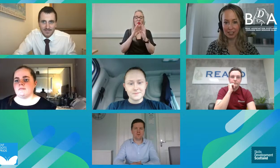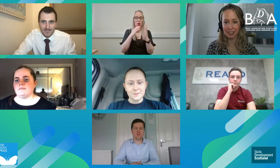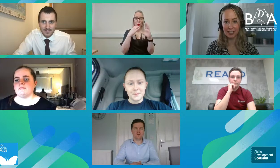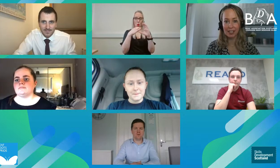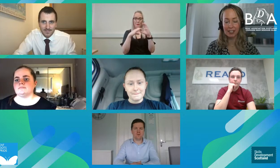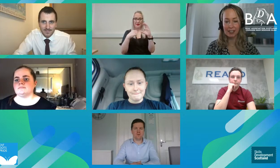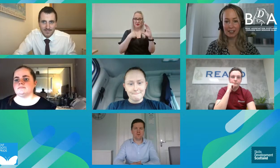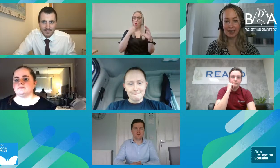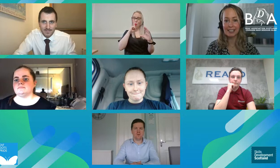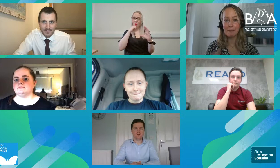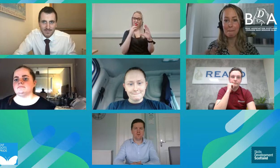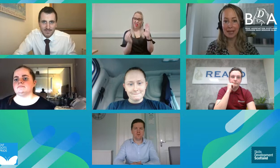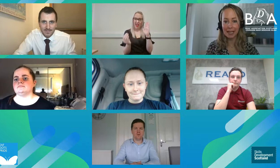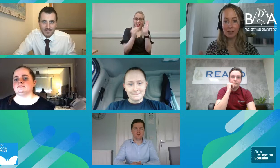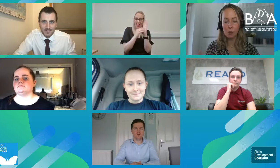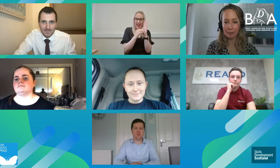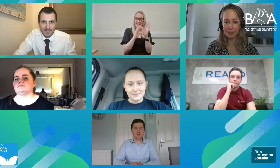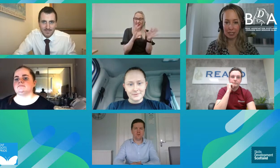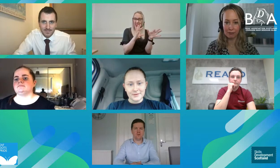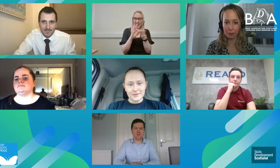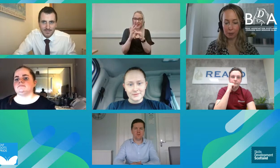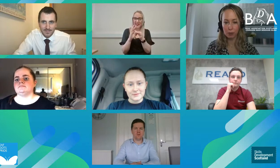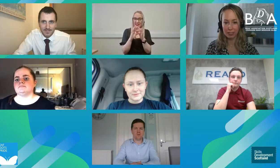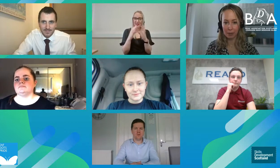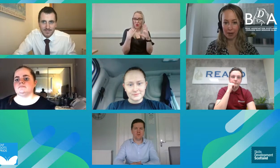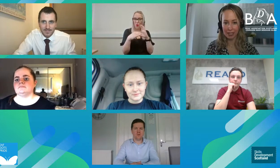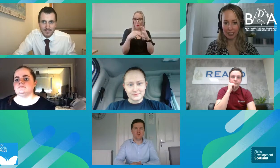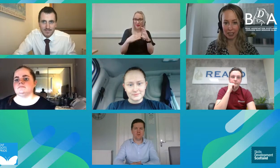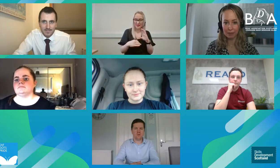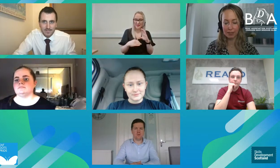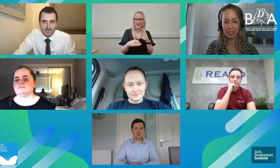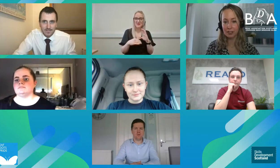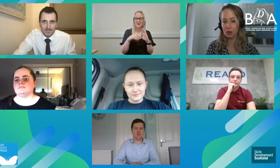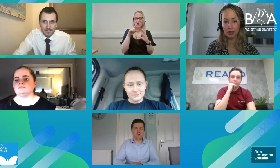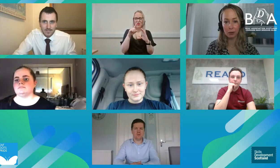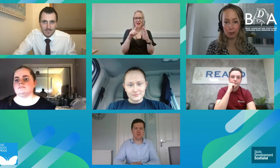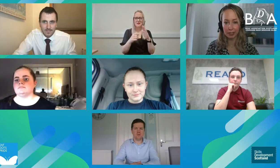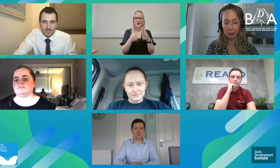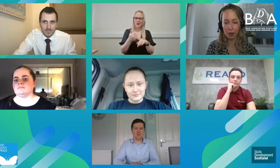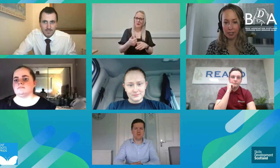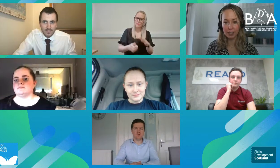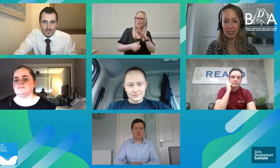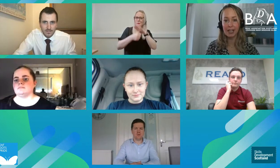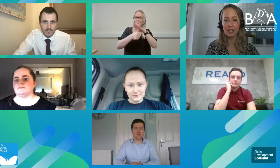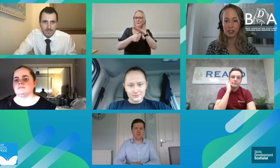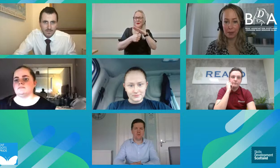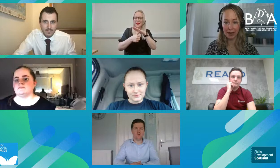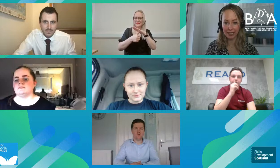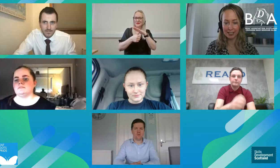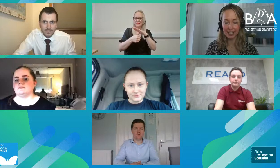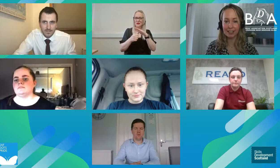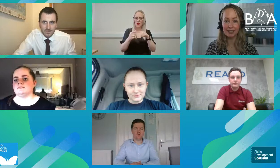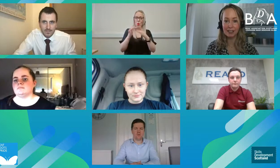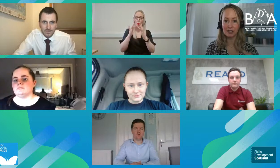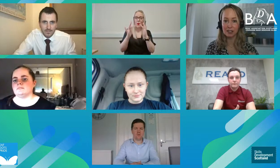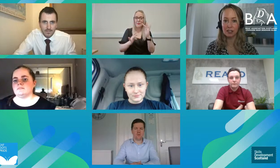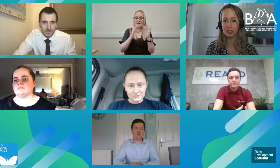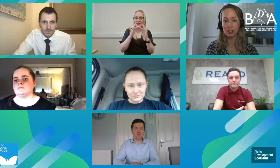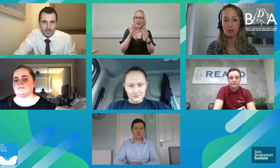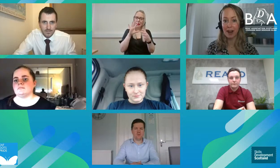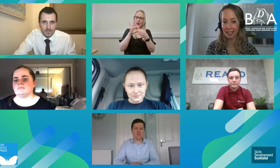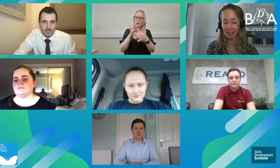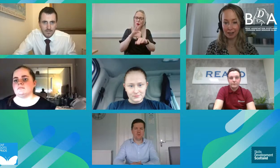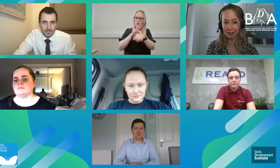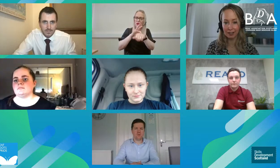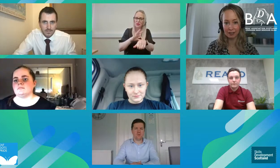end of this. It's the main website for promoting apprenticeships. It's not the only one. As Rebecca said, they're